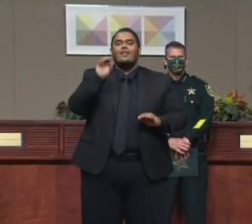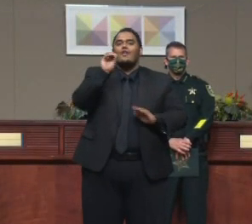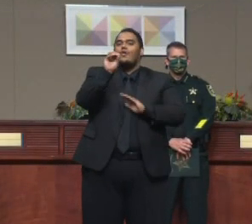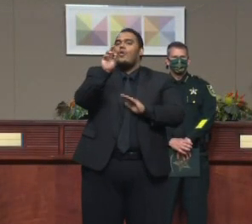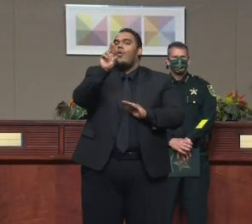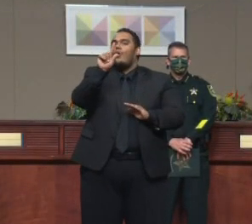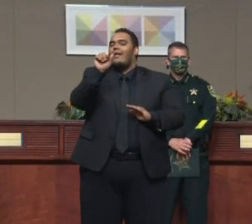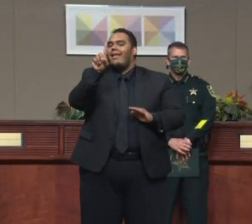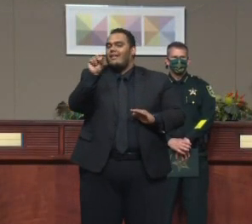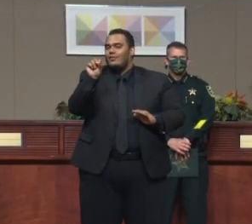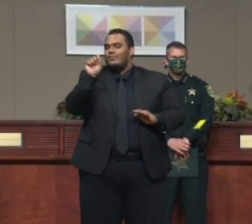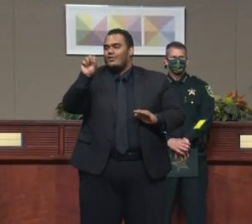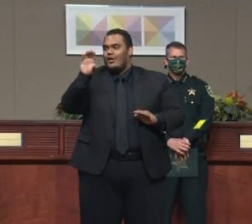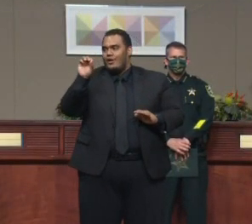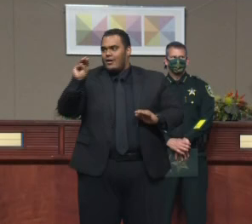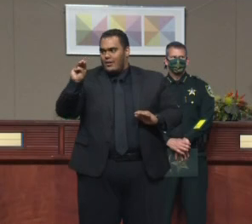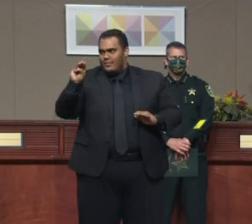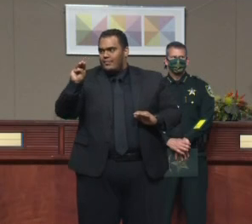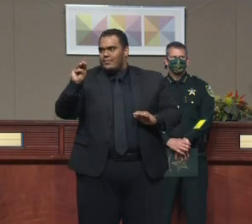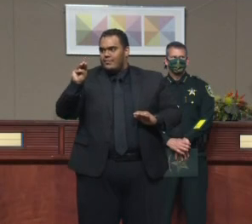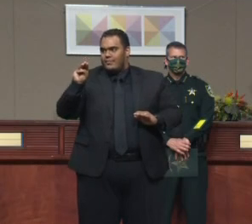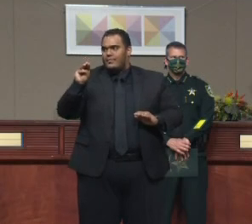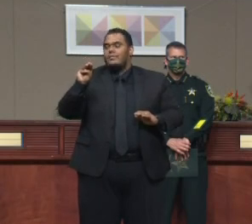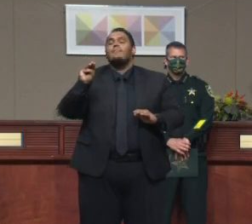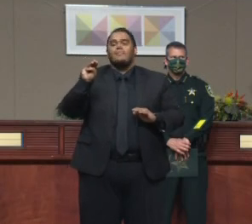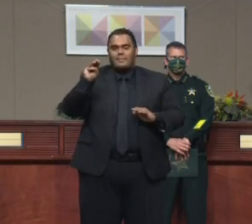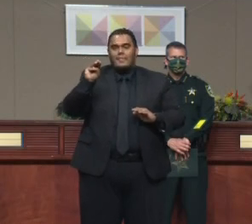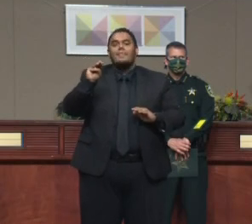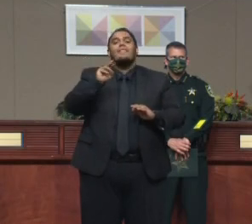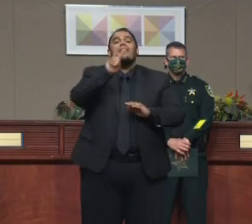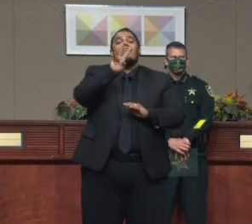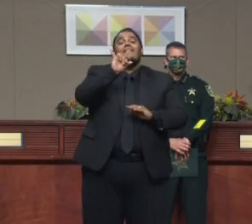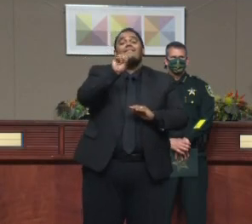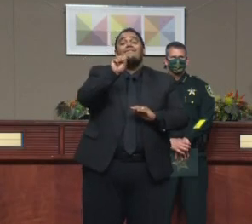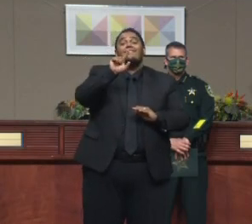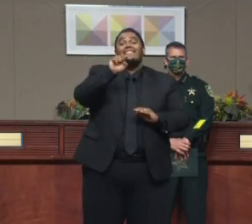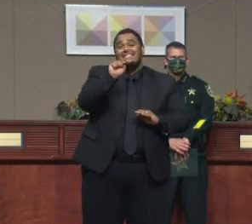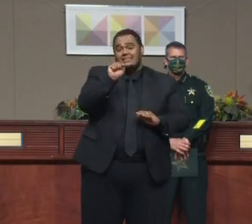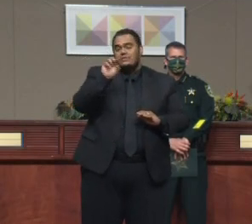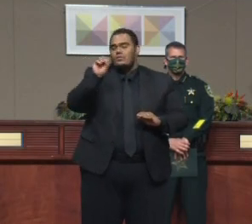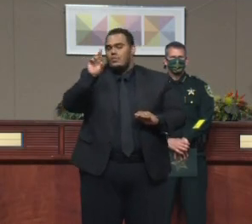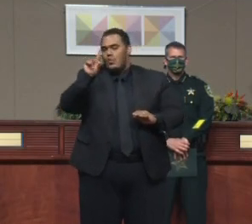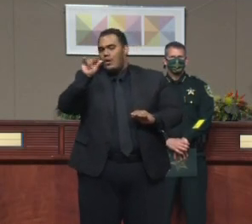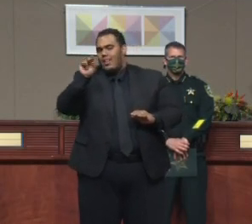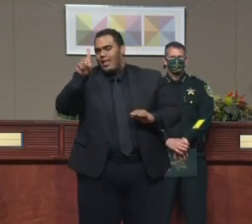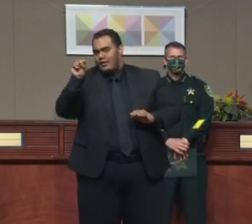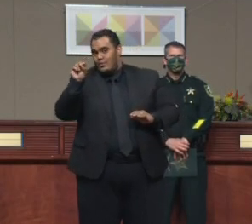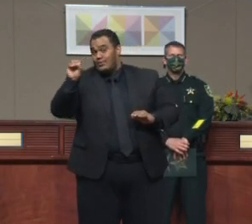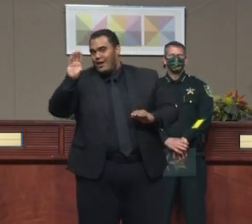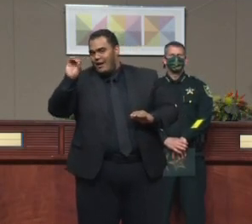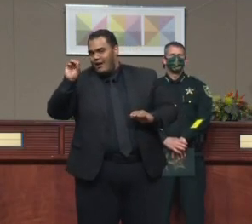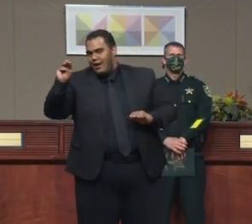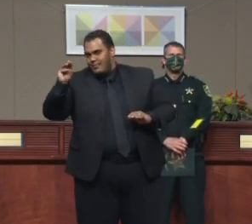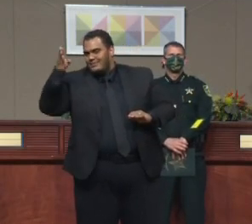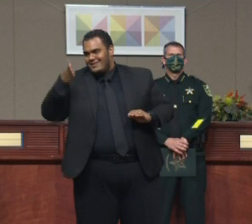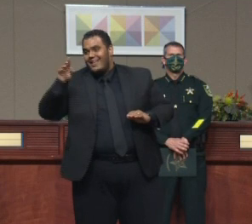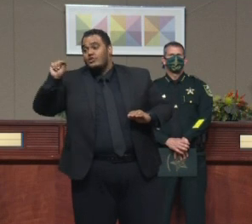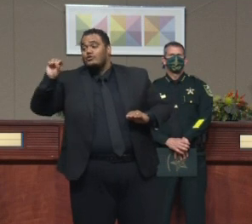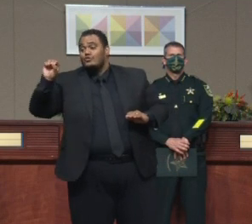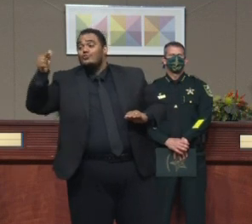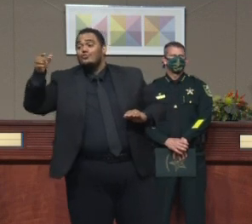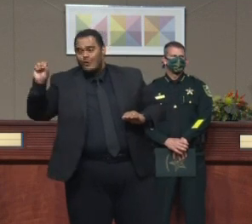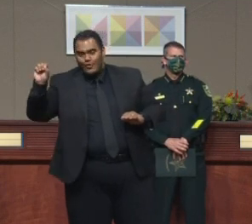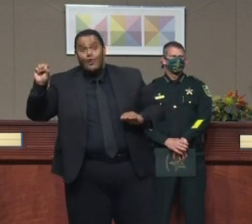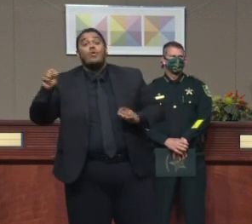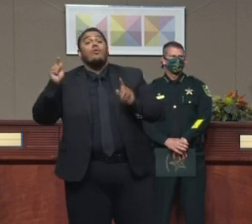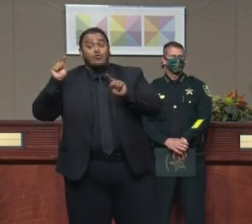Visitorlando.com/to-go. And we want you to post some of those photographs of yourselves and your restaurant takeout with the hashtag,